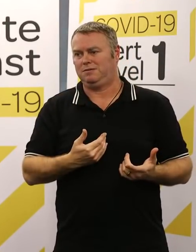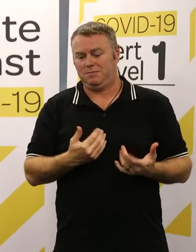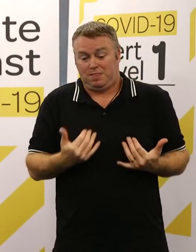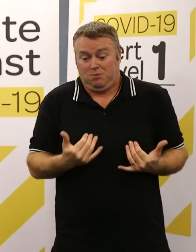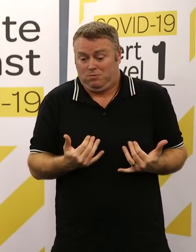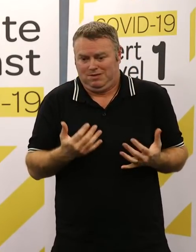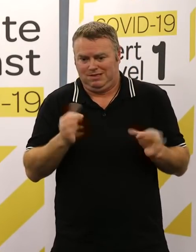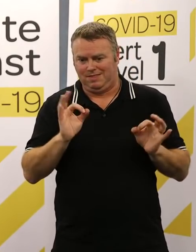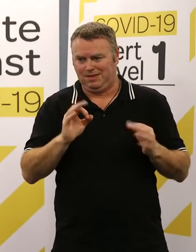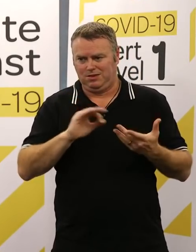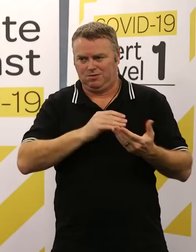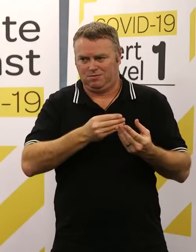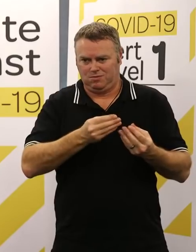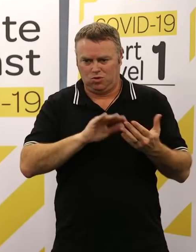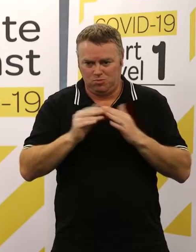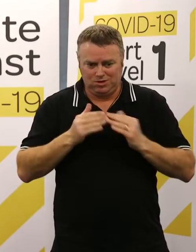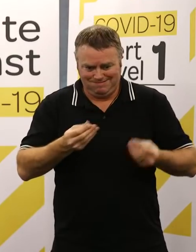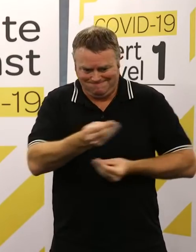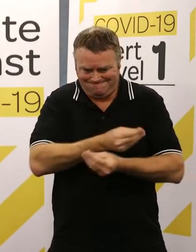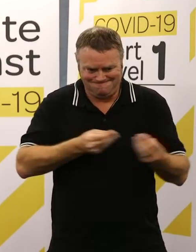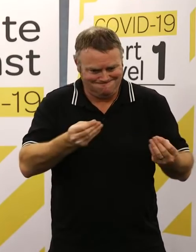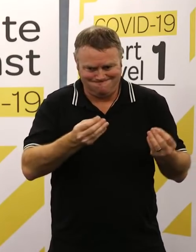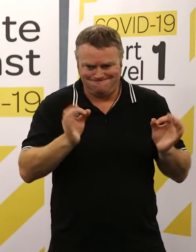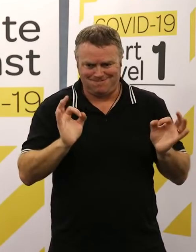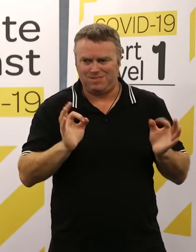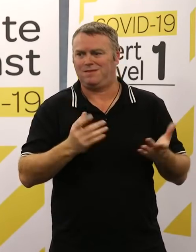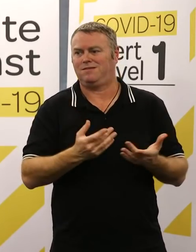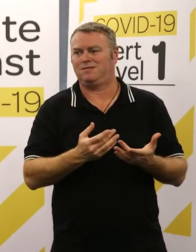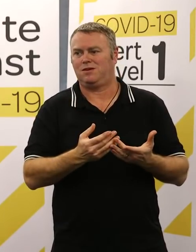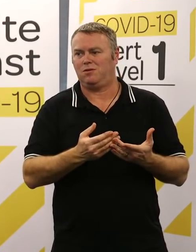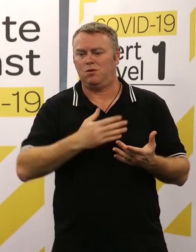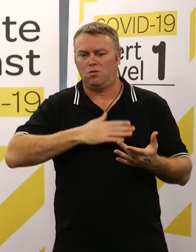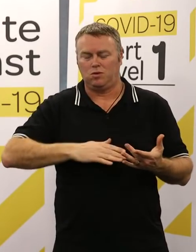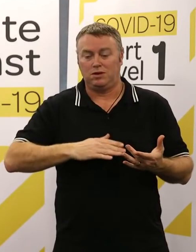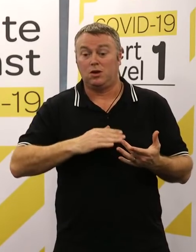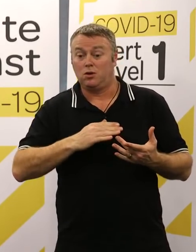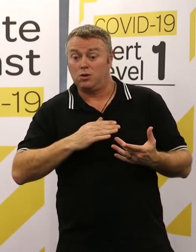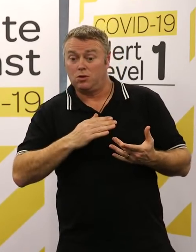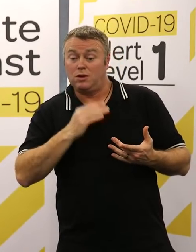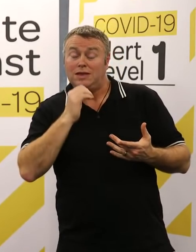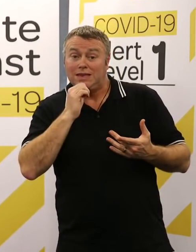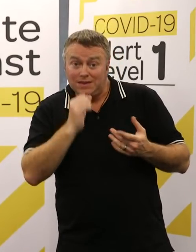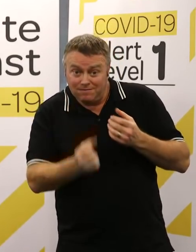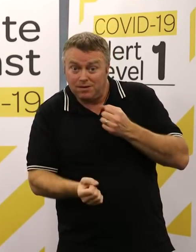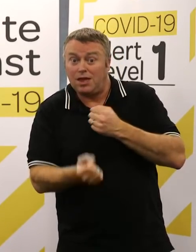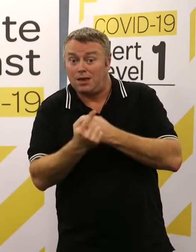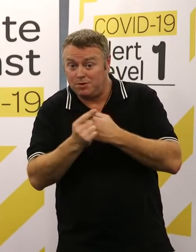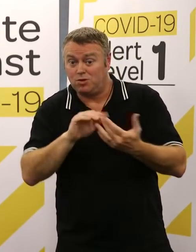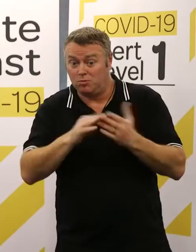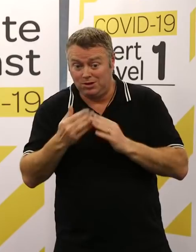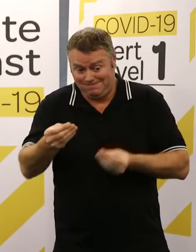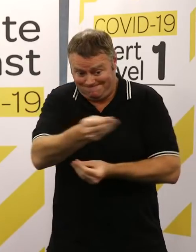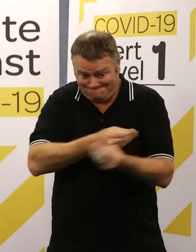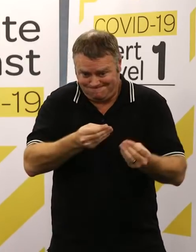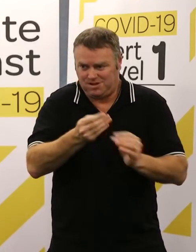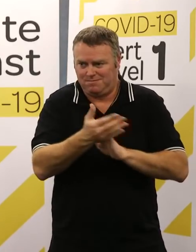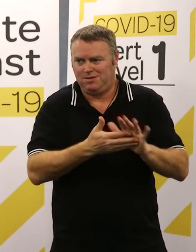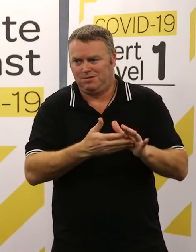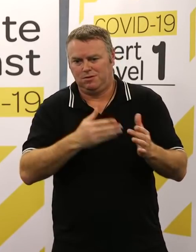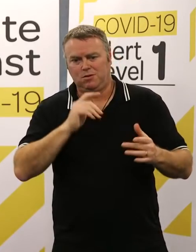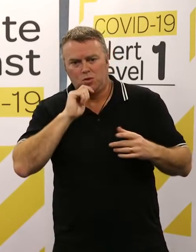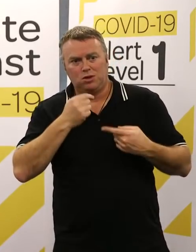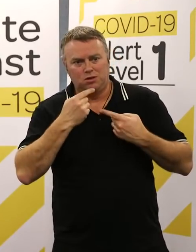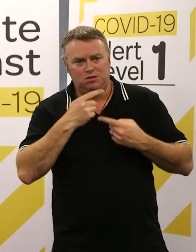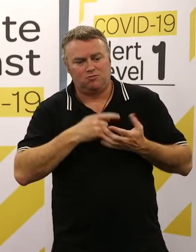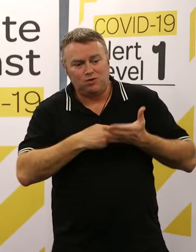us avoid having to go up through the alert levels again, and particularly in confined places. And that's one of the reasons, for